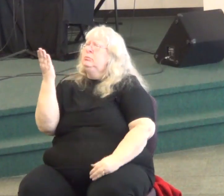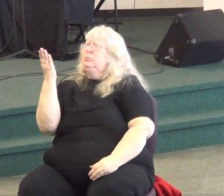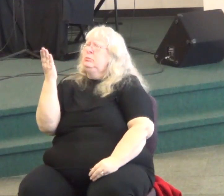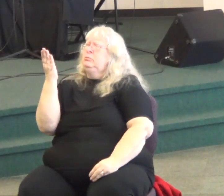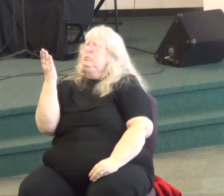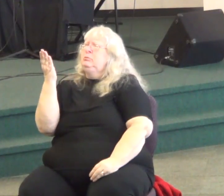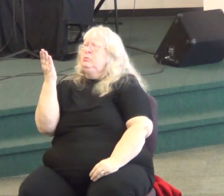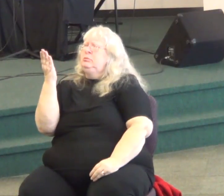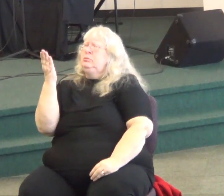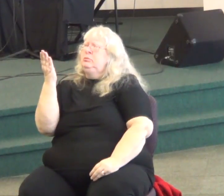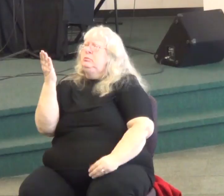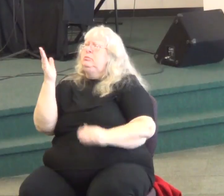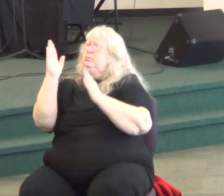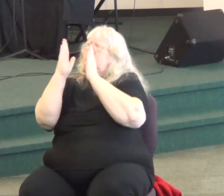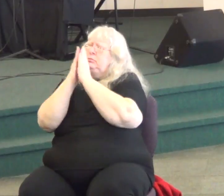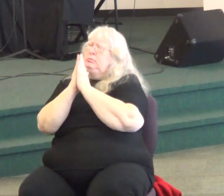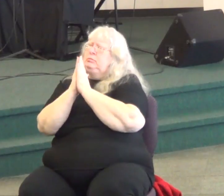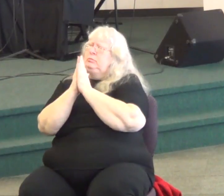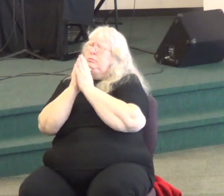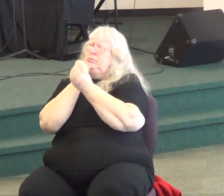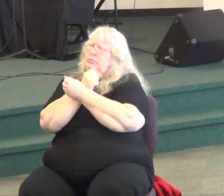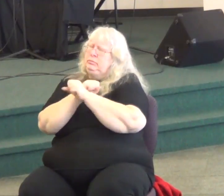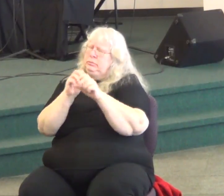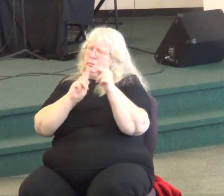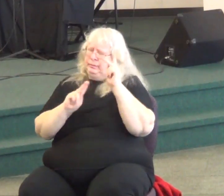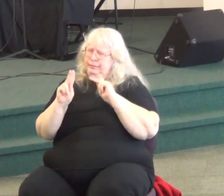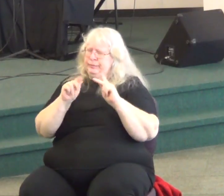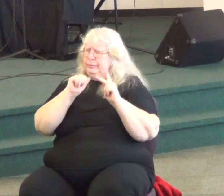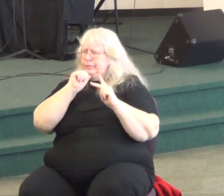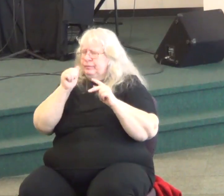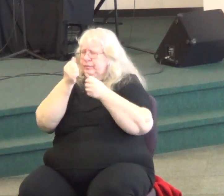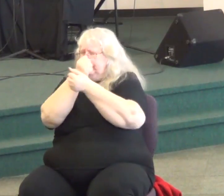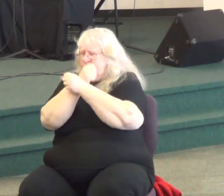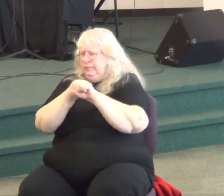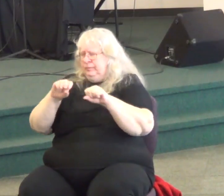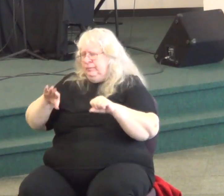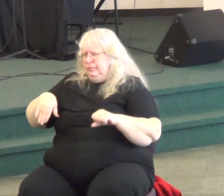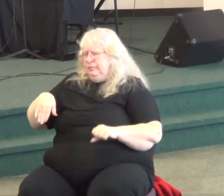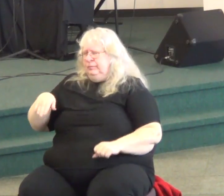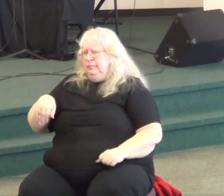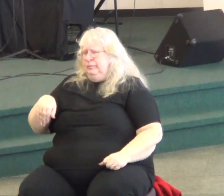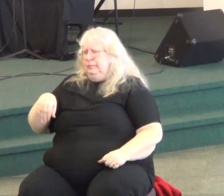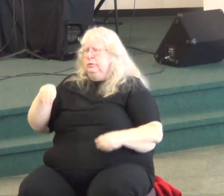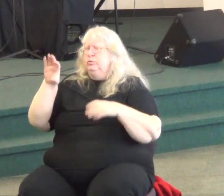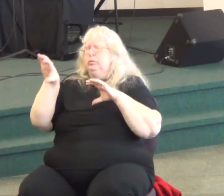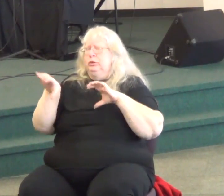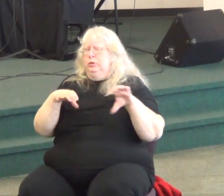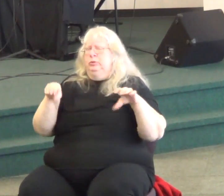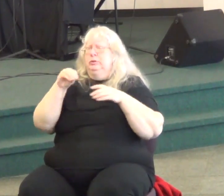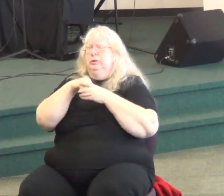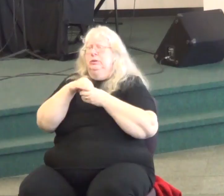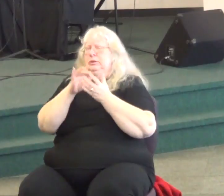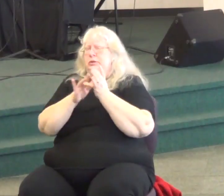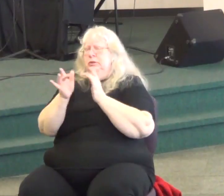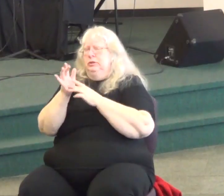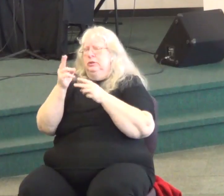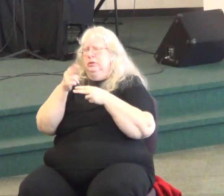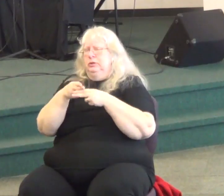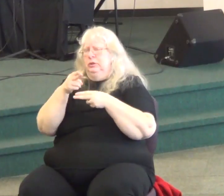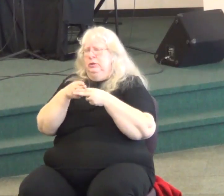And we ask you to save those that aren't saved yet. And we do it in Jesus' name. Everybody